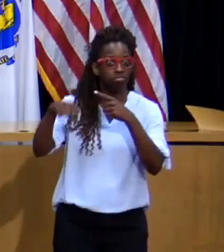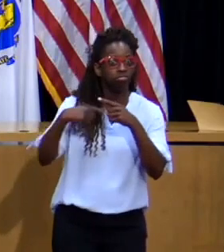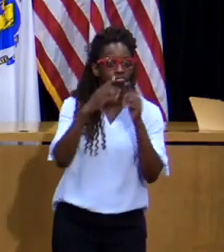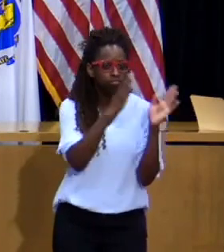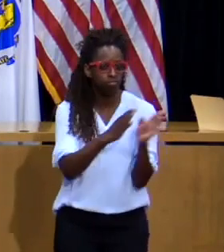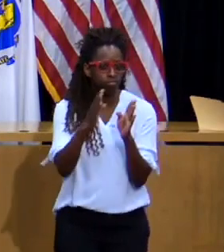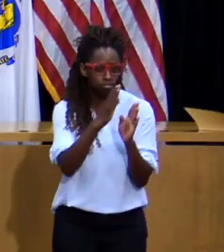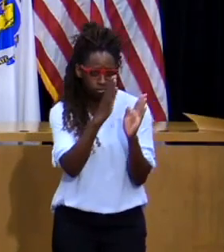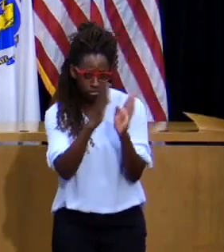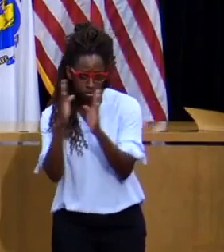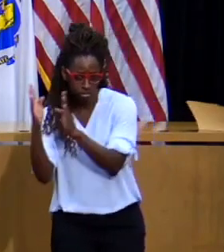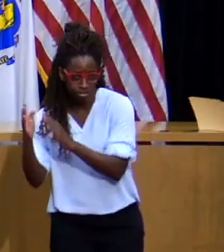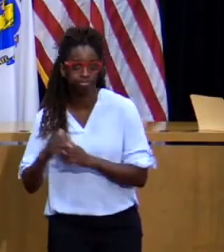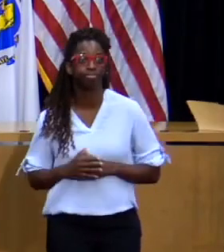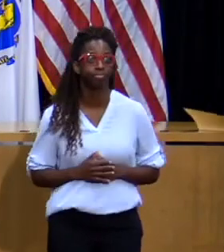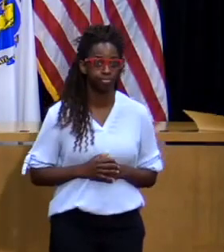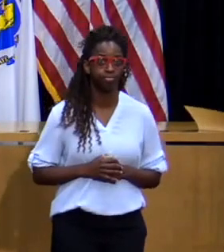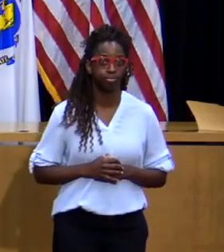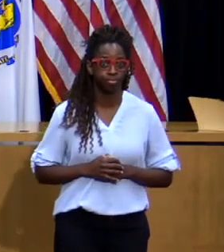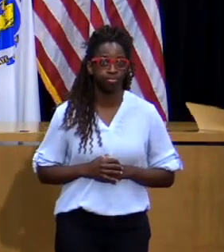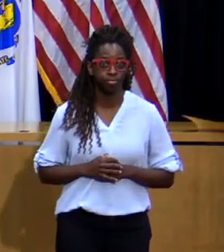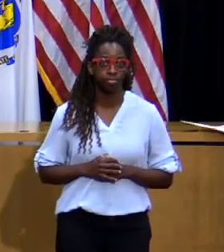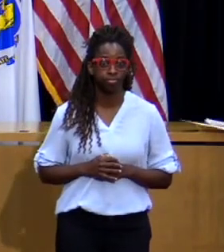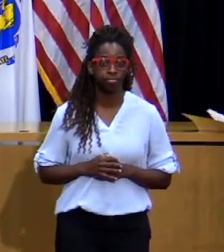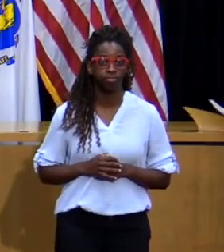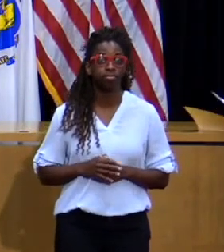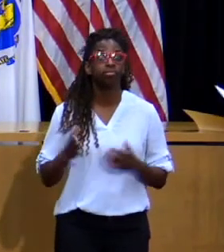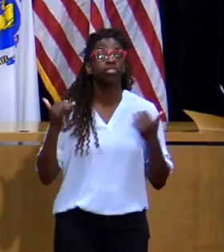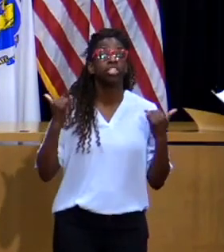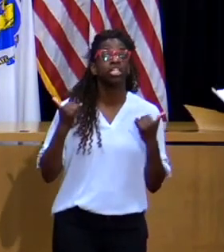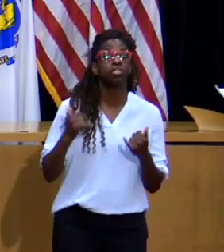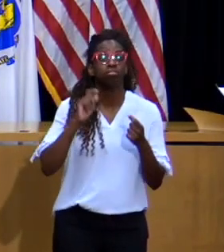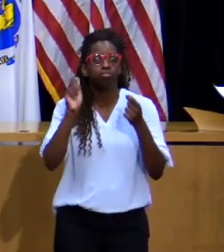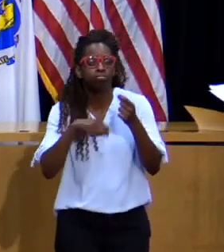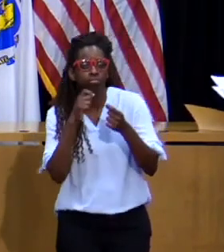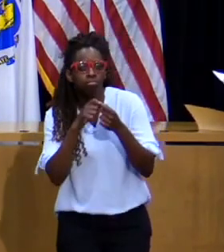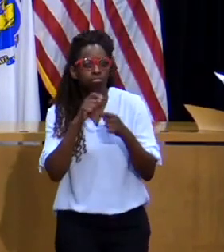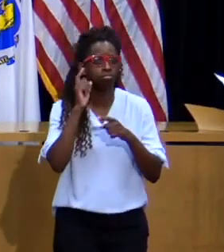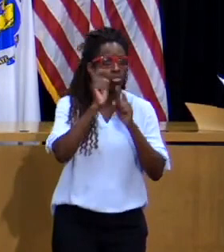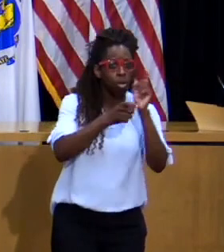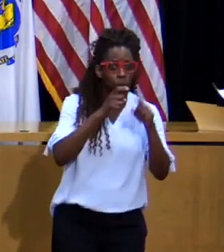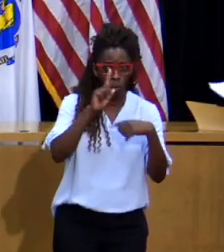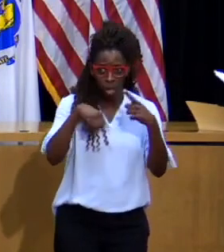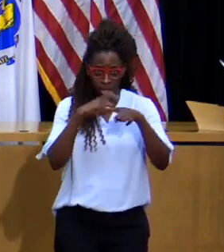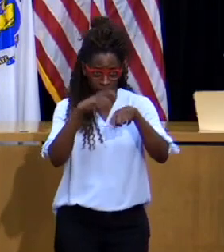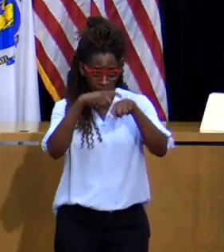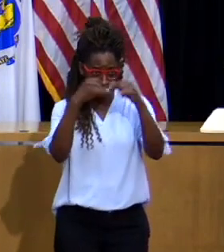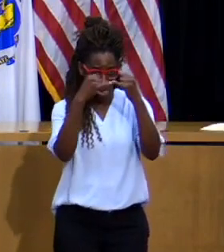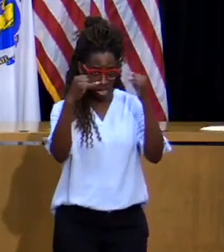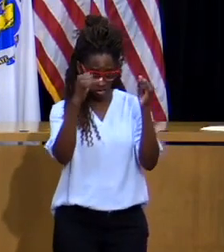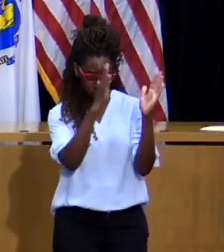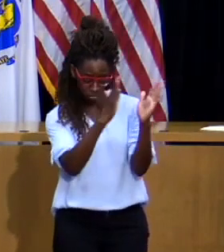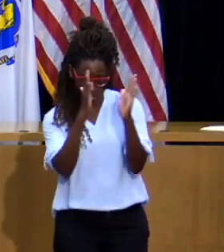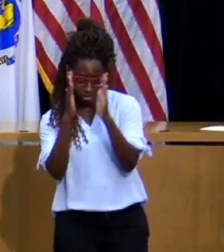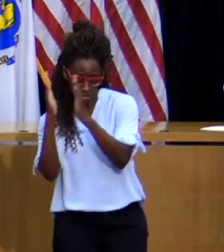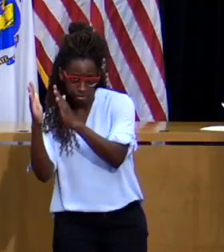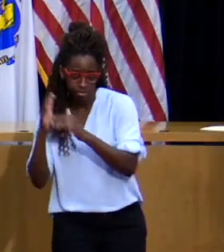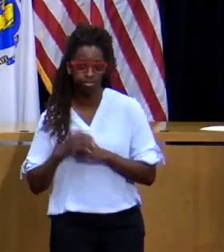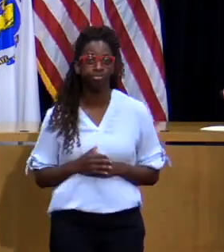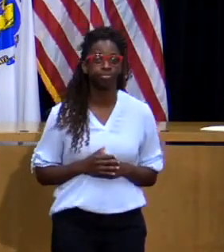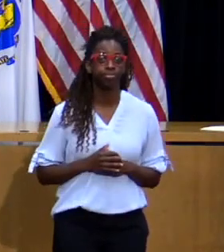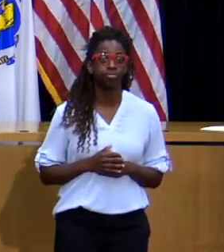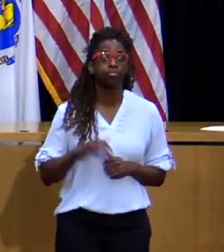vaccine. Today we're going to be sharing specifics about the distribution timeline and when people can expect to